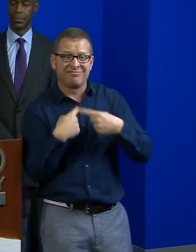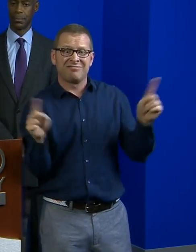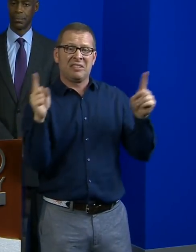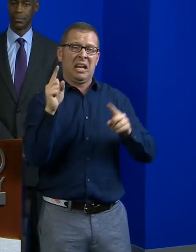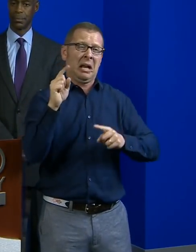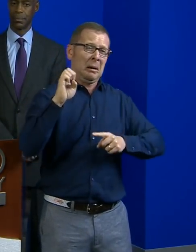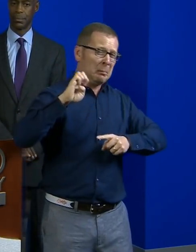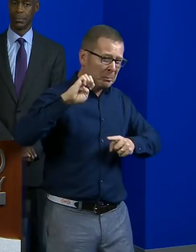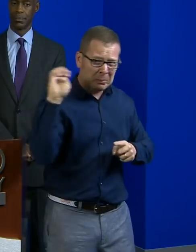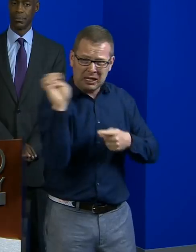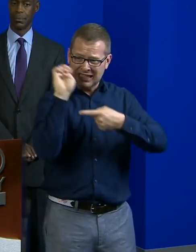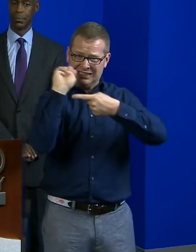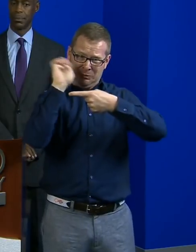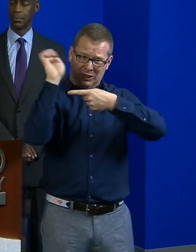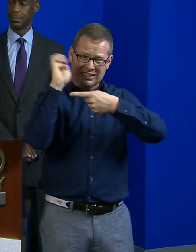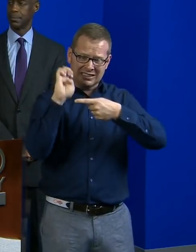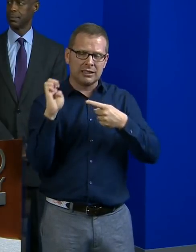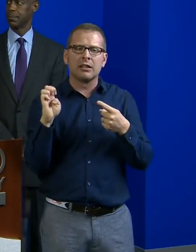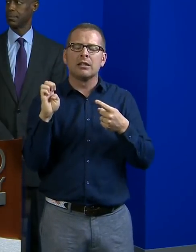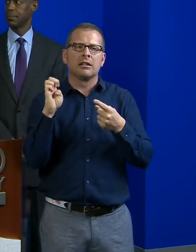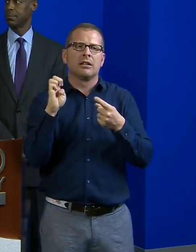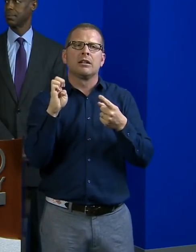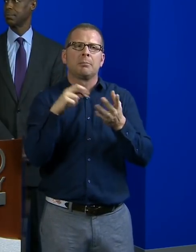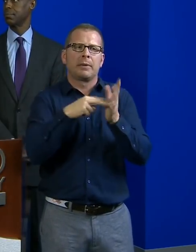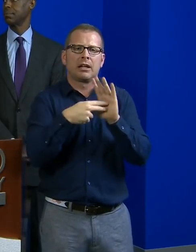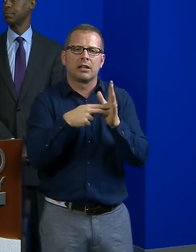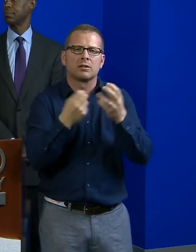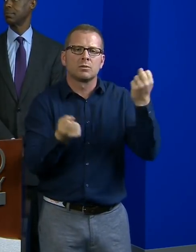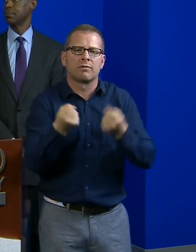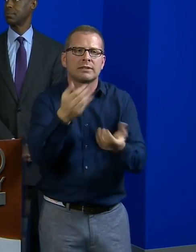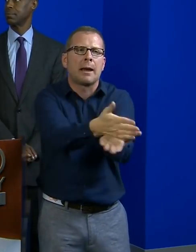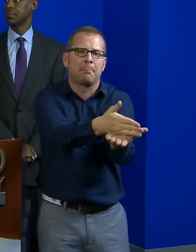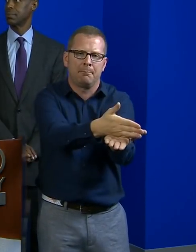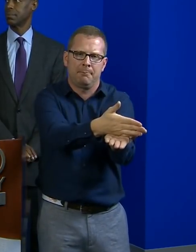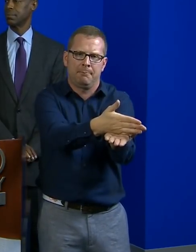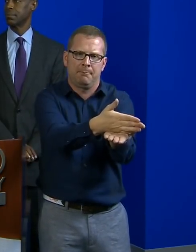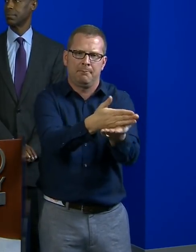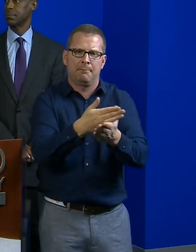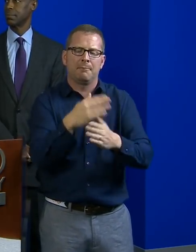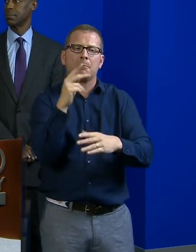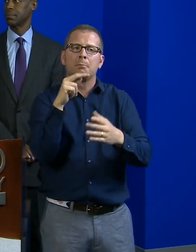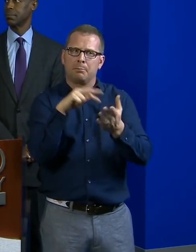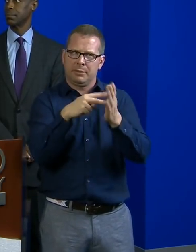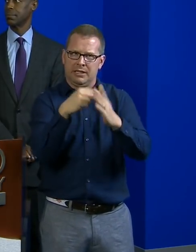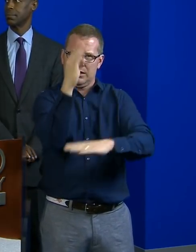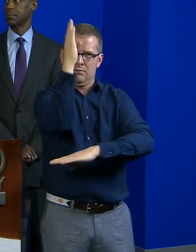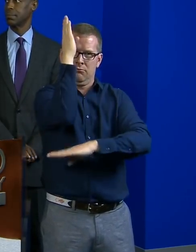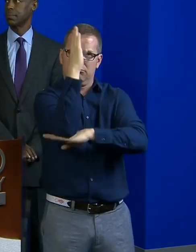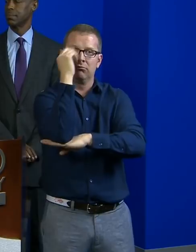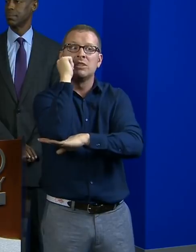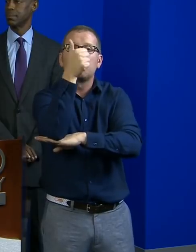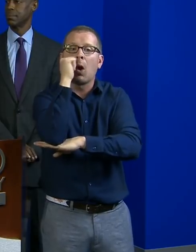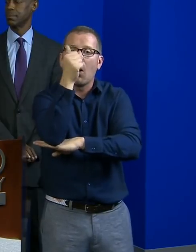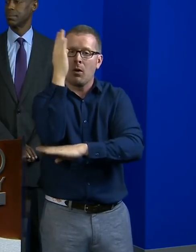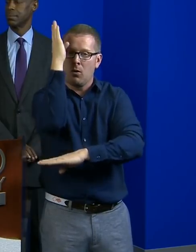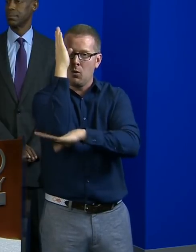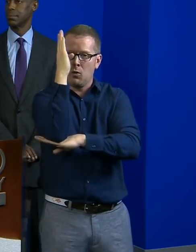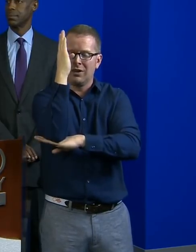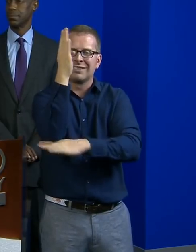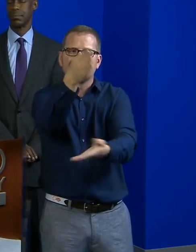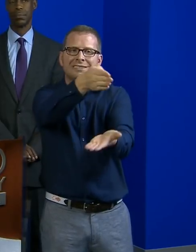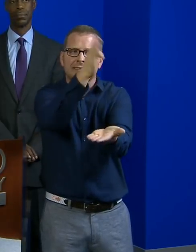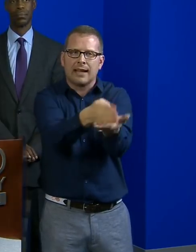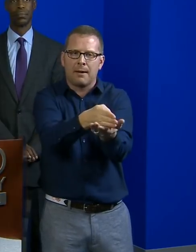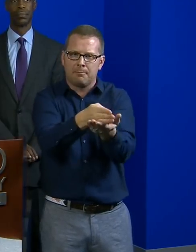by noon. So what we're asking for today is that if people have to move things, if they have to go and take their belongings to a loved one's house,